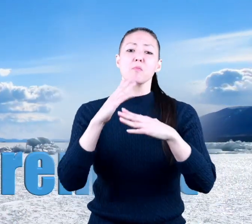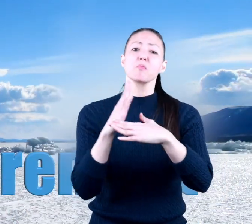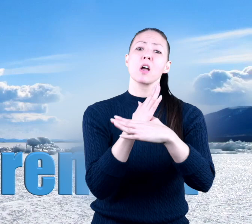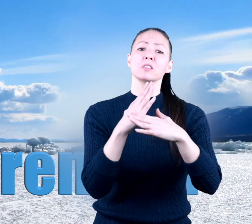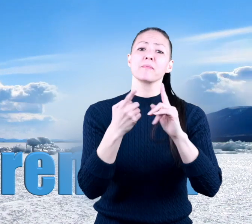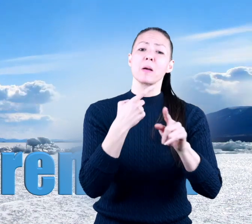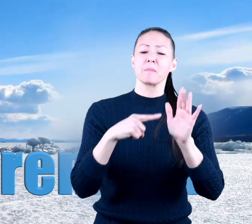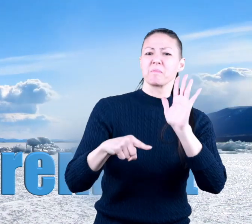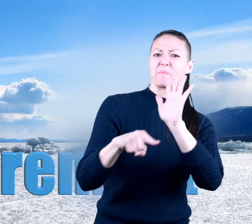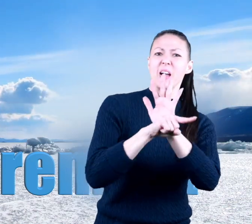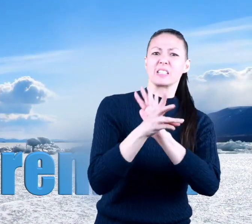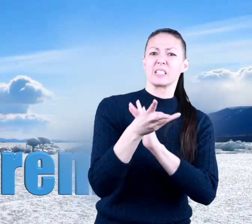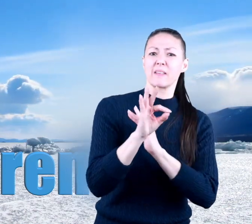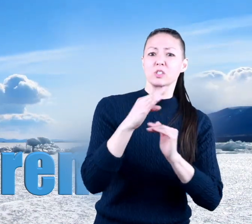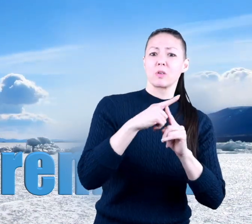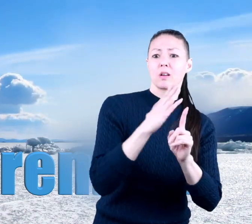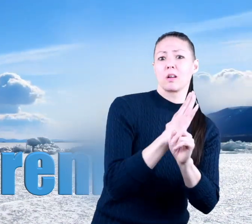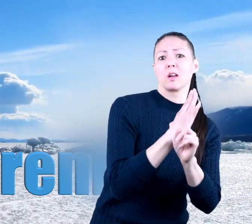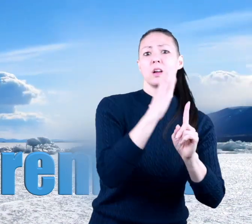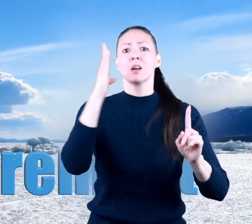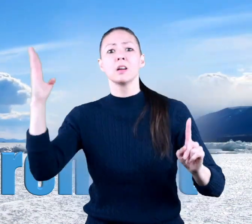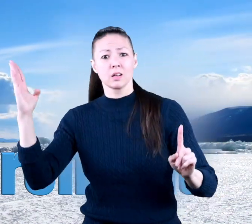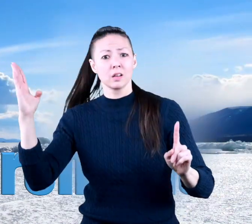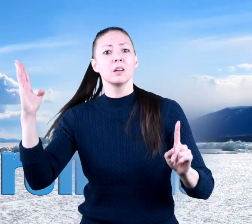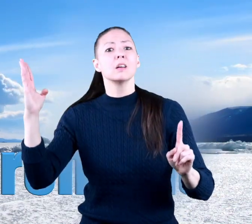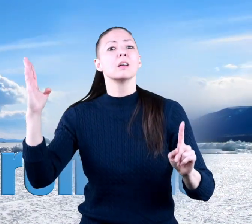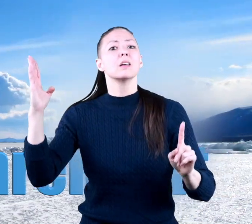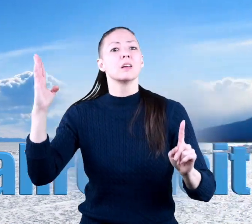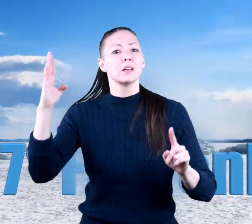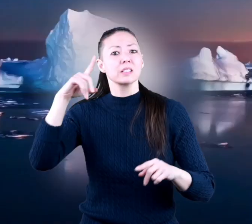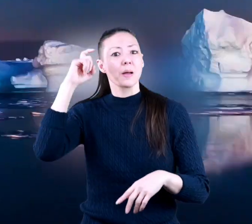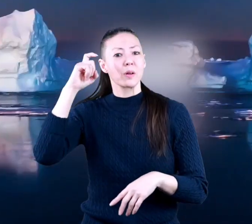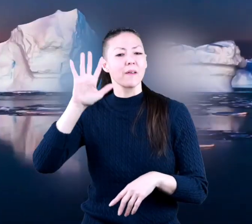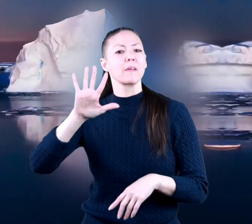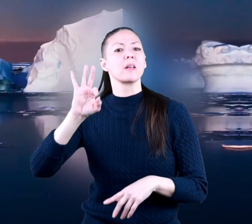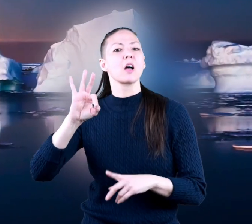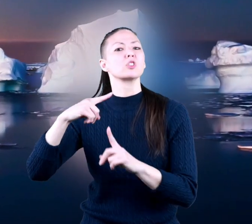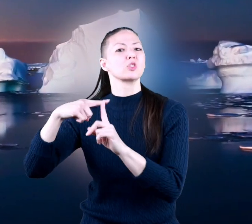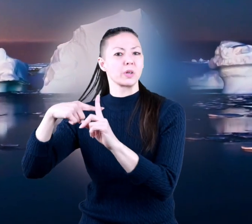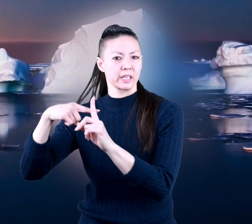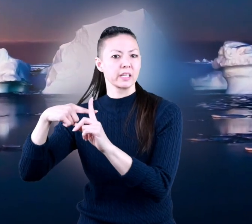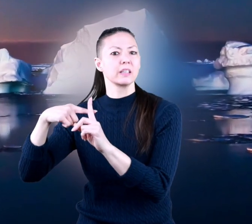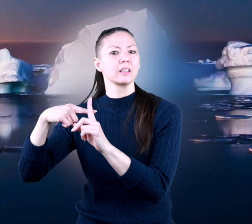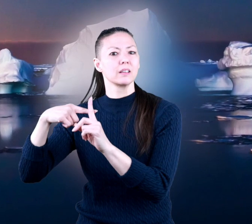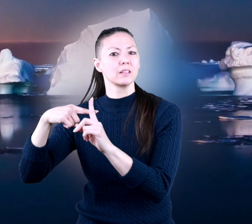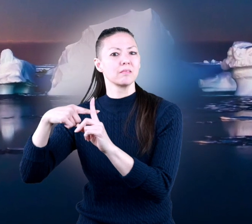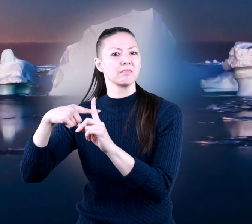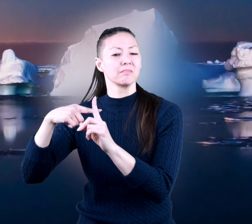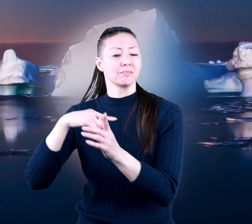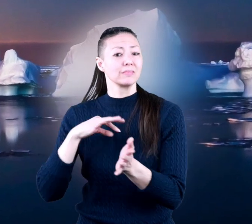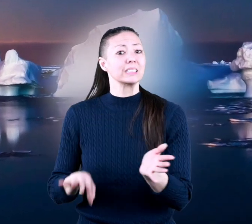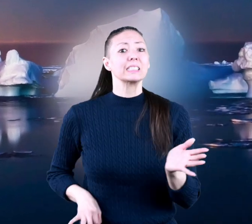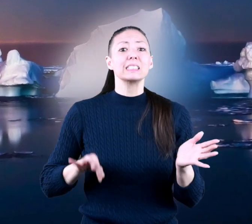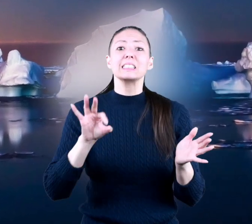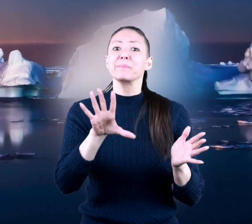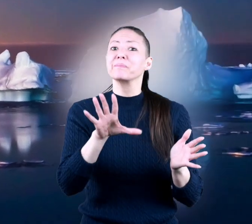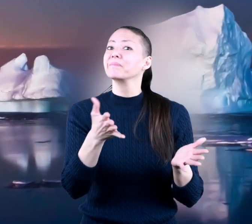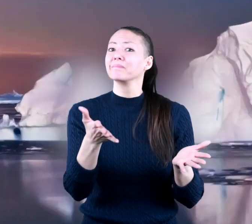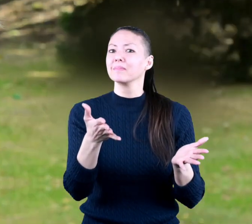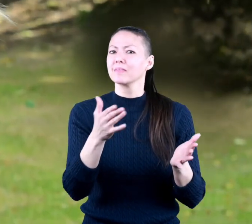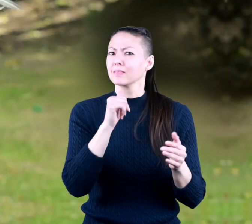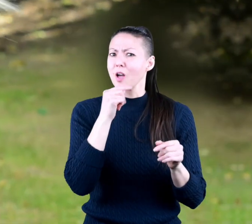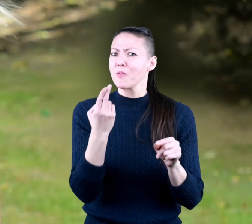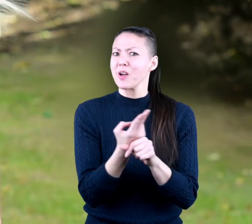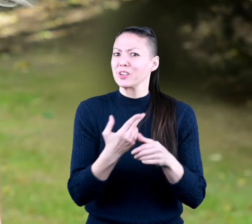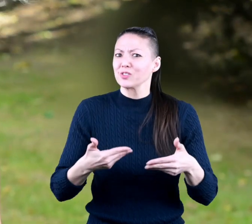temperatures can range from minus 67 degrees Fahrenheit in the winter and 59 degrees in the summer. Here's a tip. It's